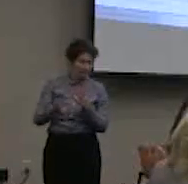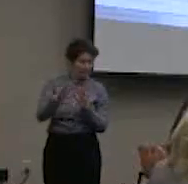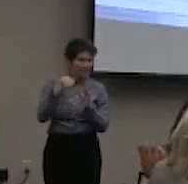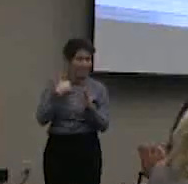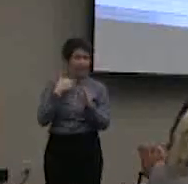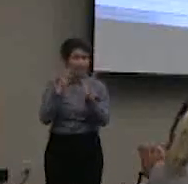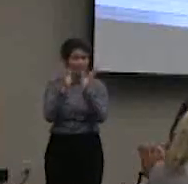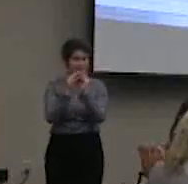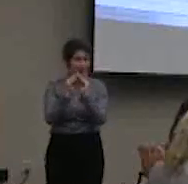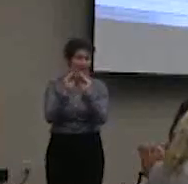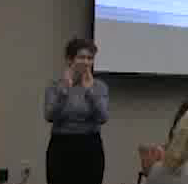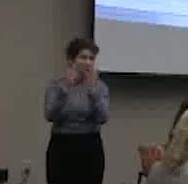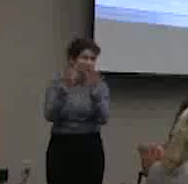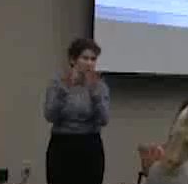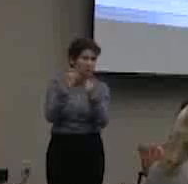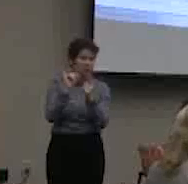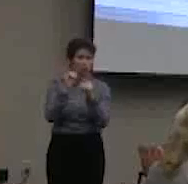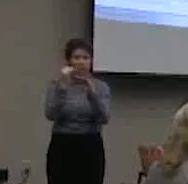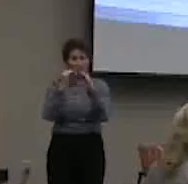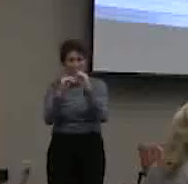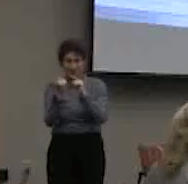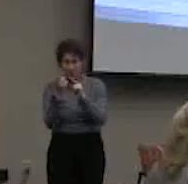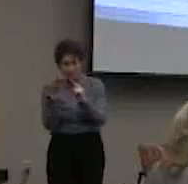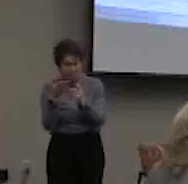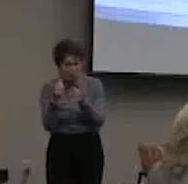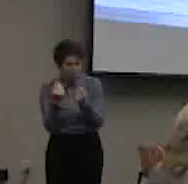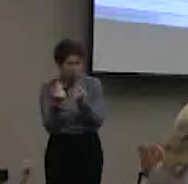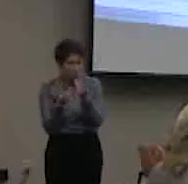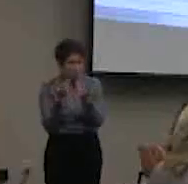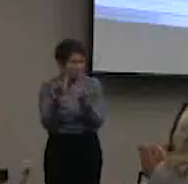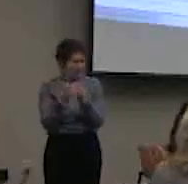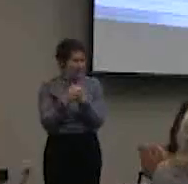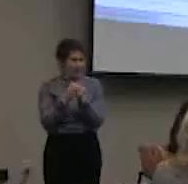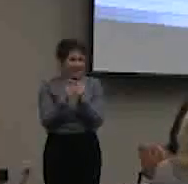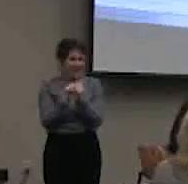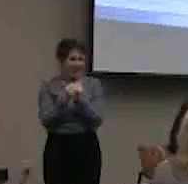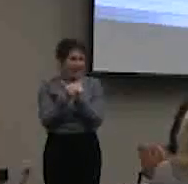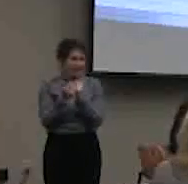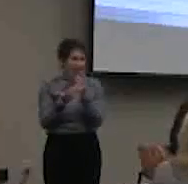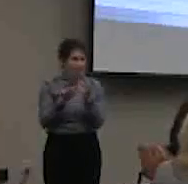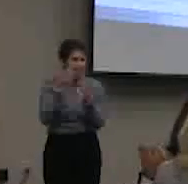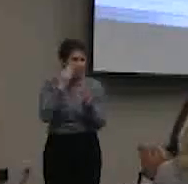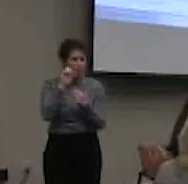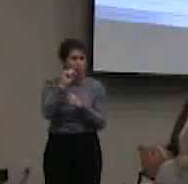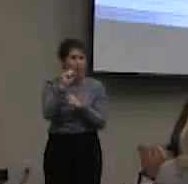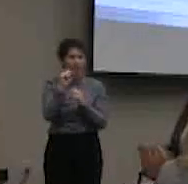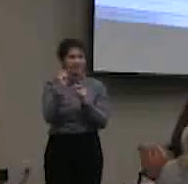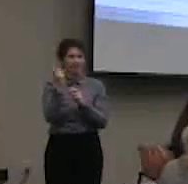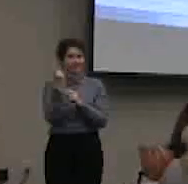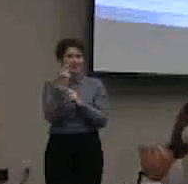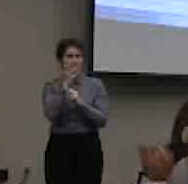you email somebody there? Like, how does, you know, Sally parent get?